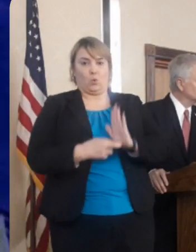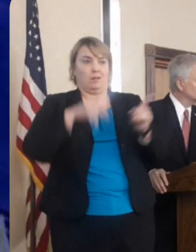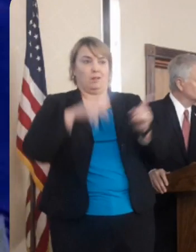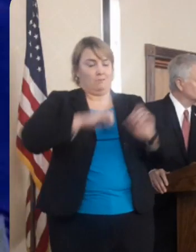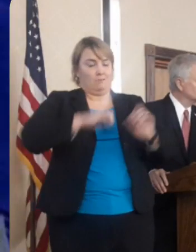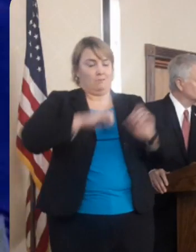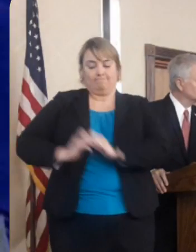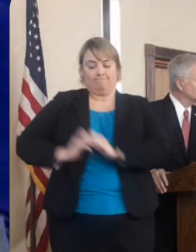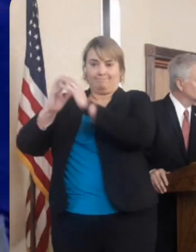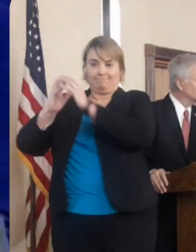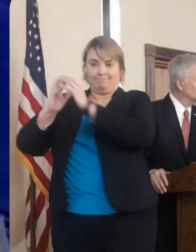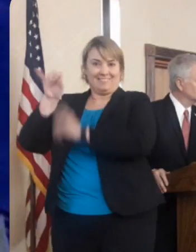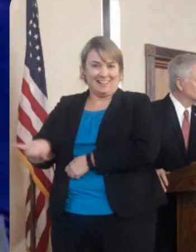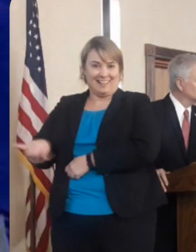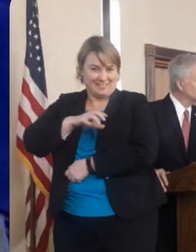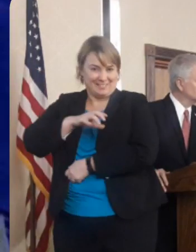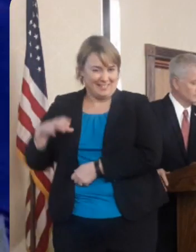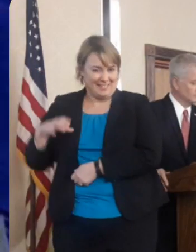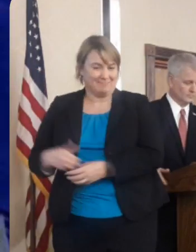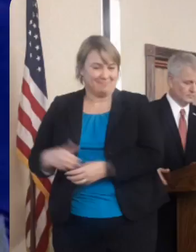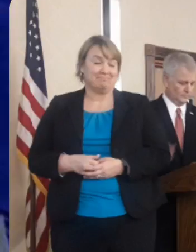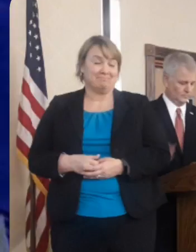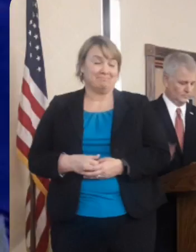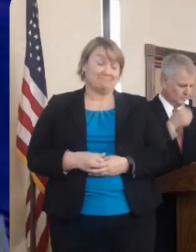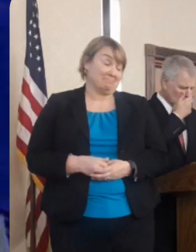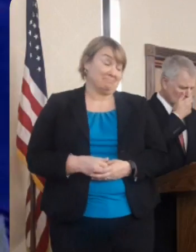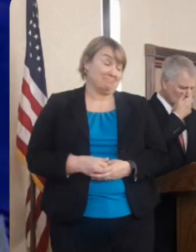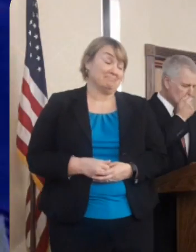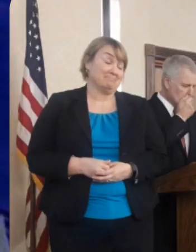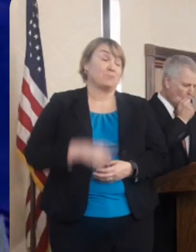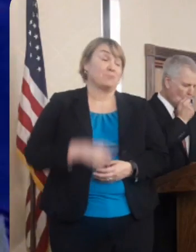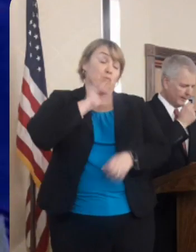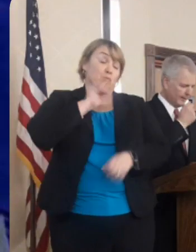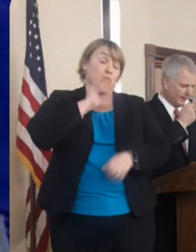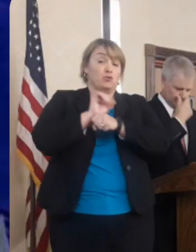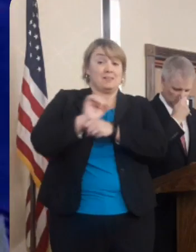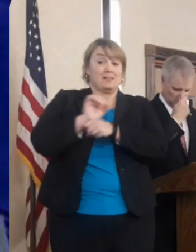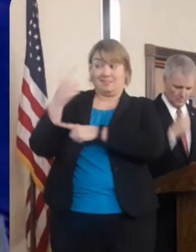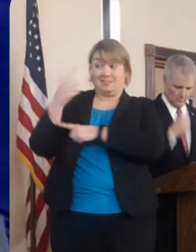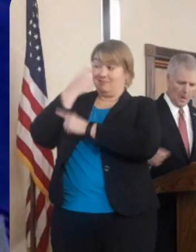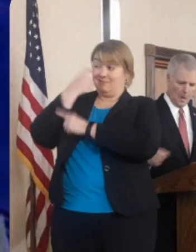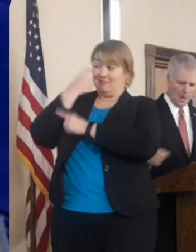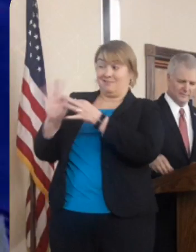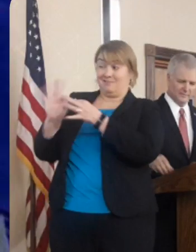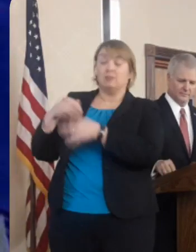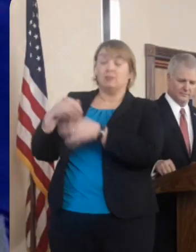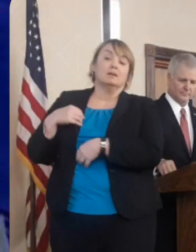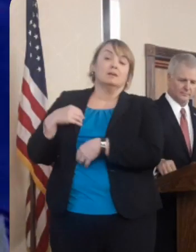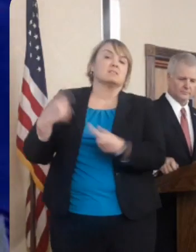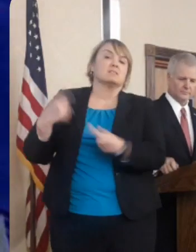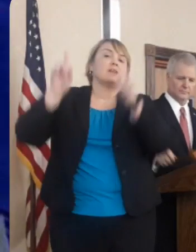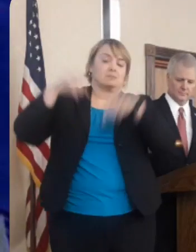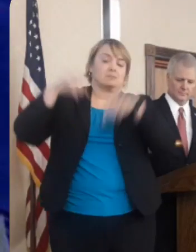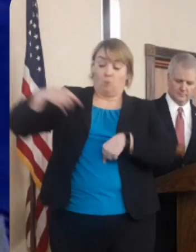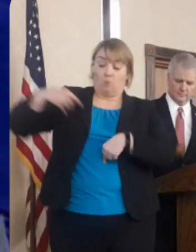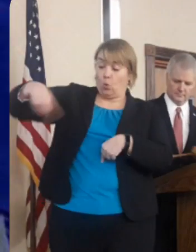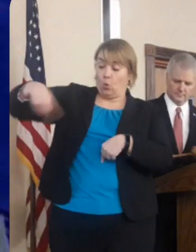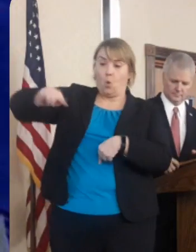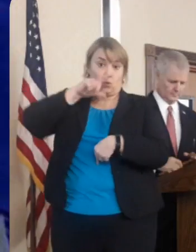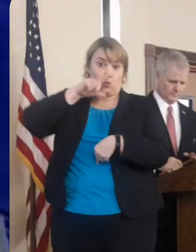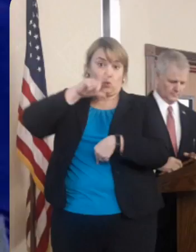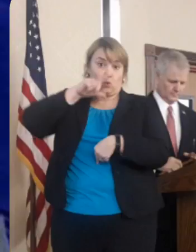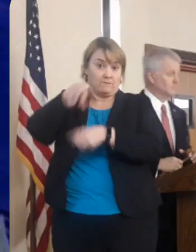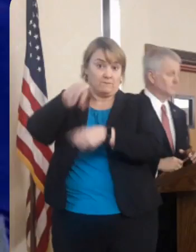Committee. It has truly been a resounding success by those people who have led that committee.